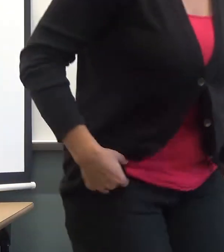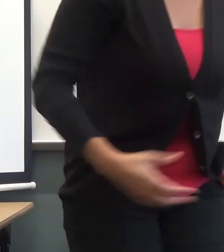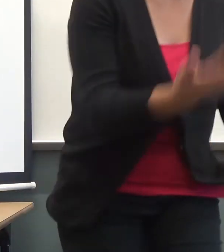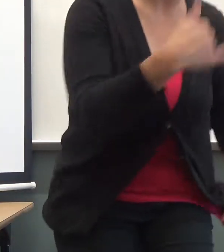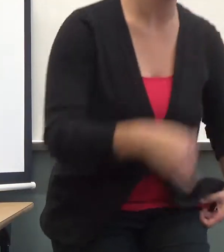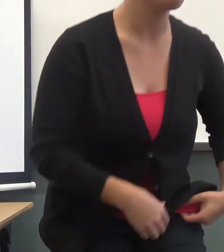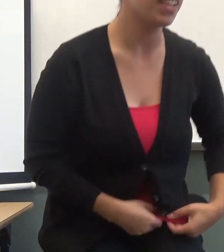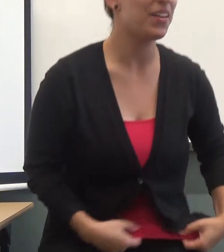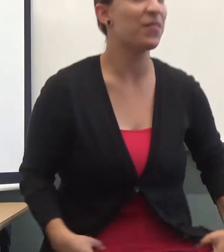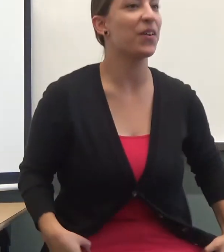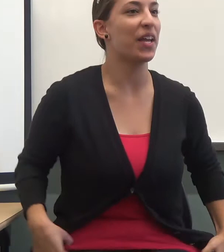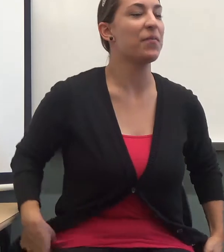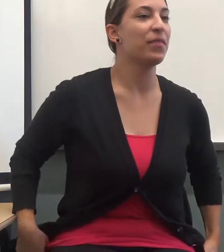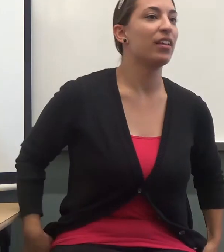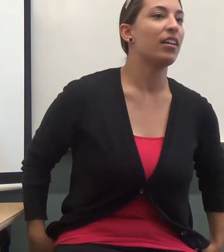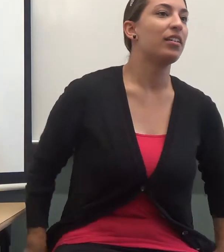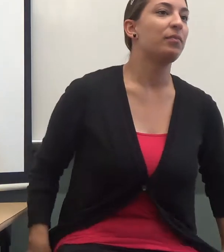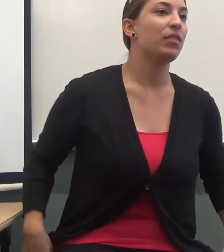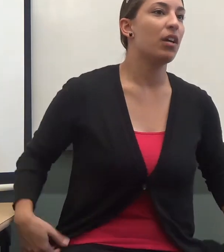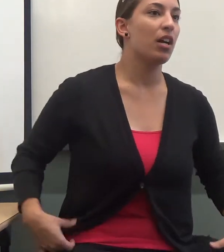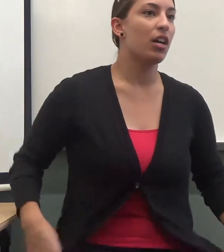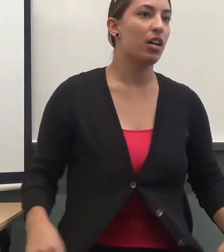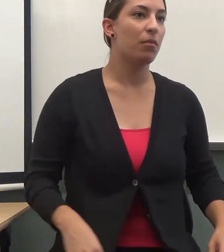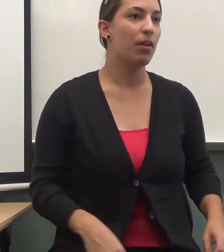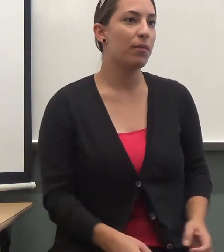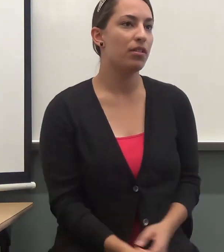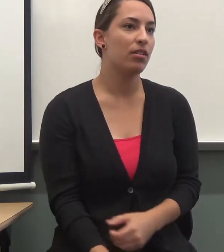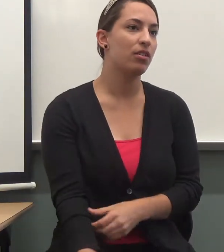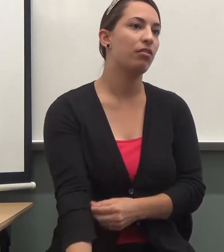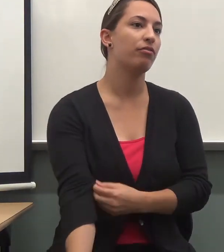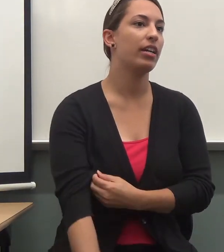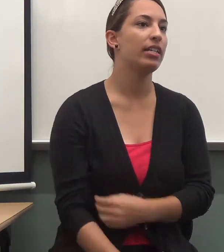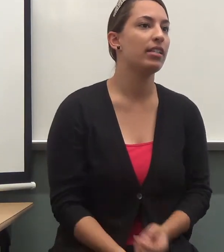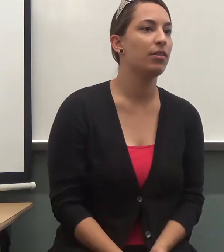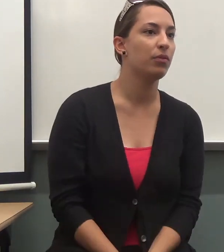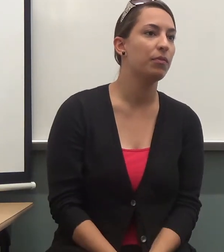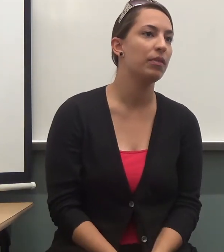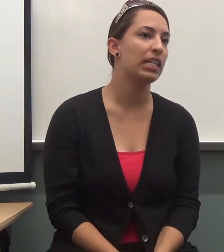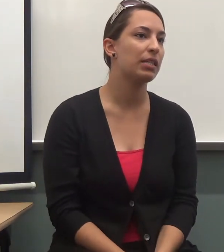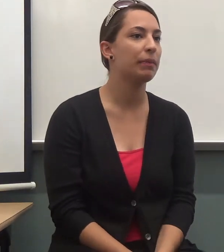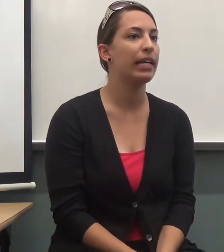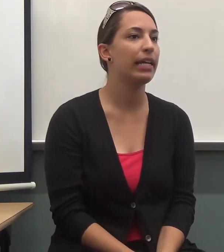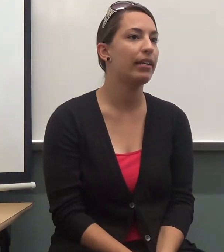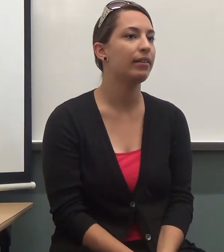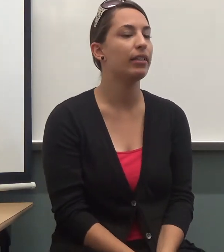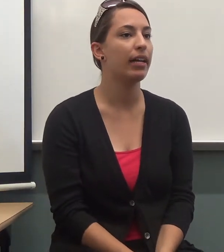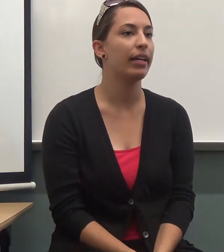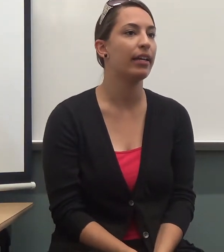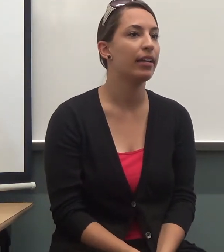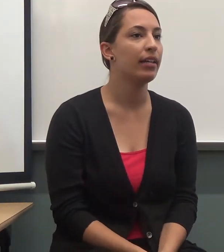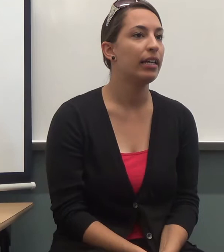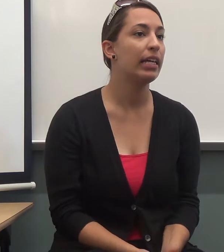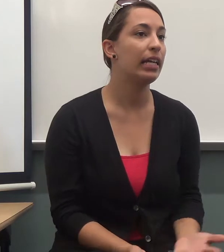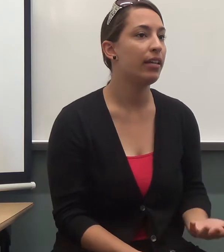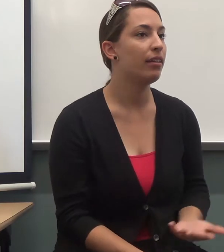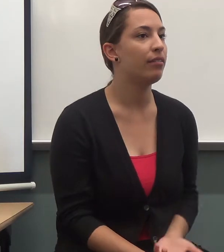Go ahead. Yeah, a prepositional phrase would explain, like,